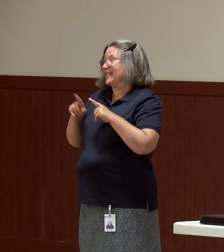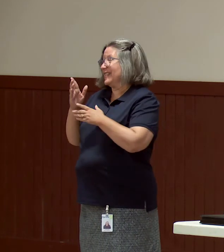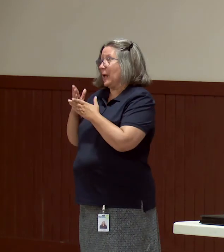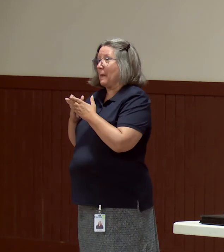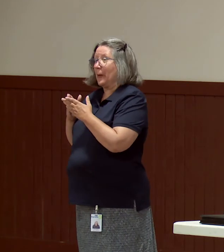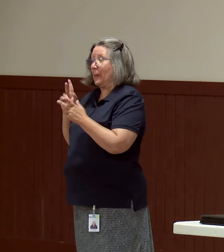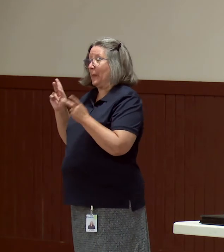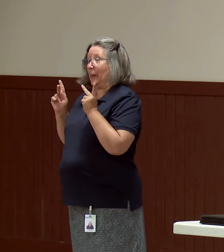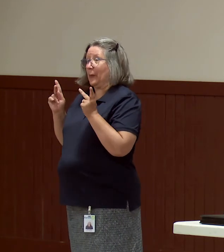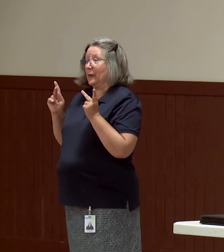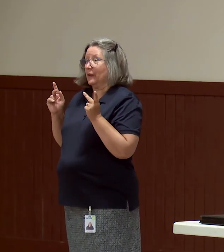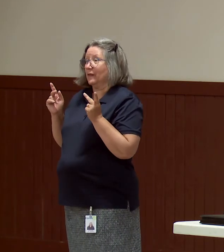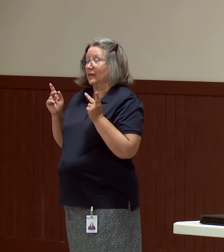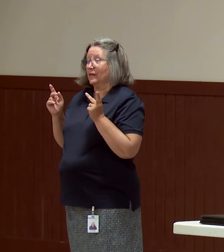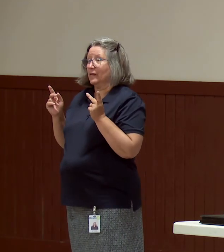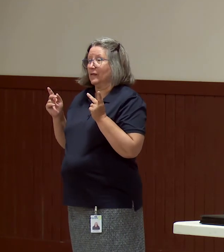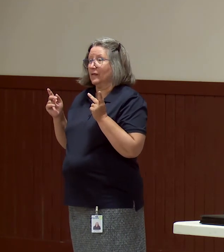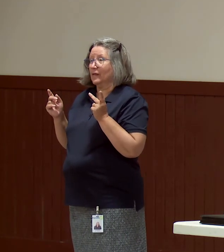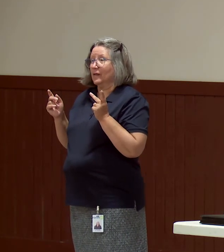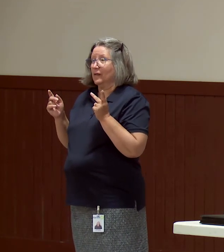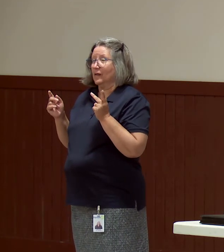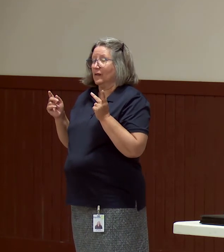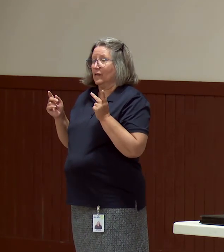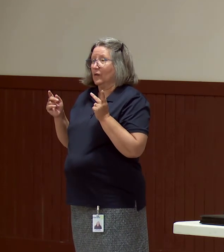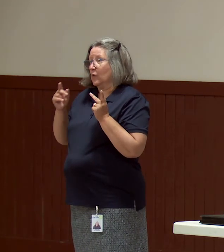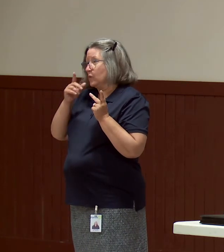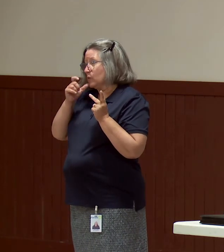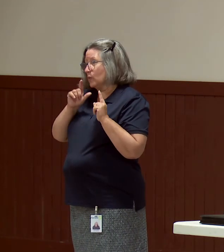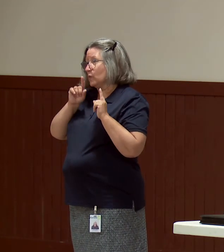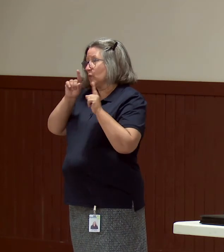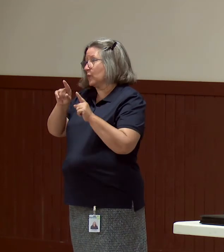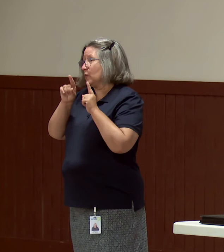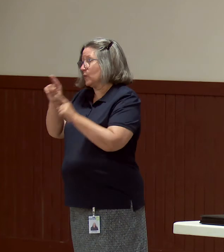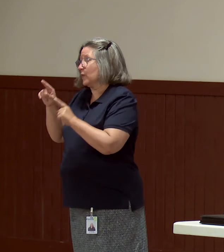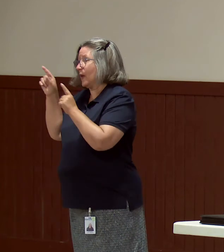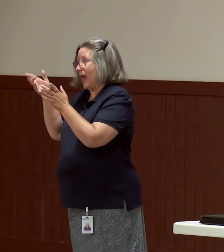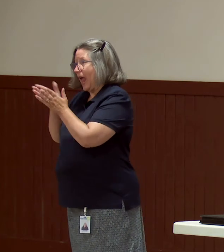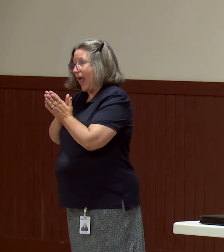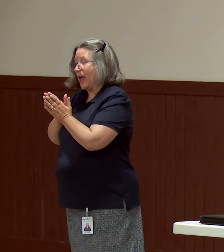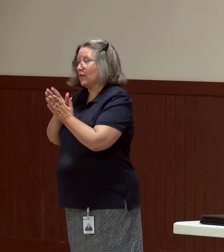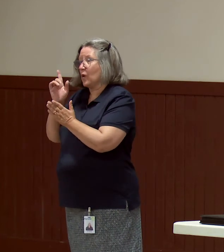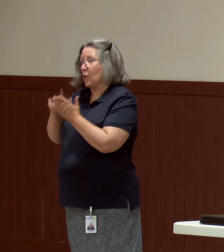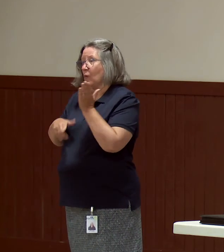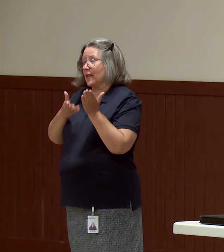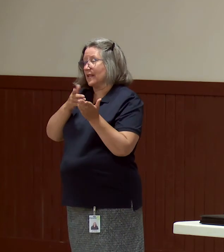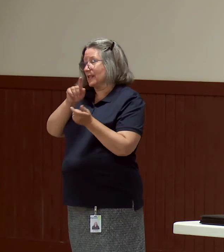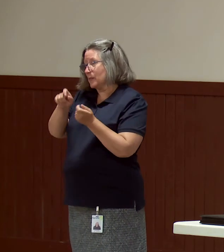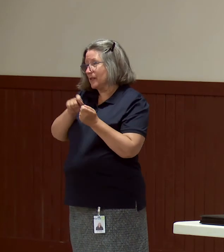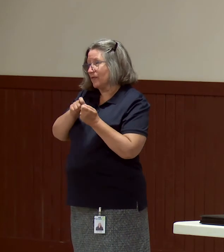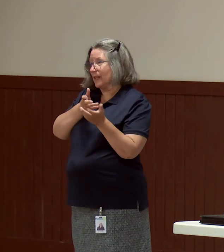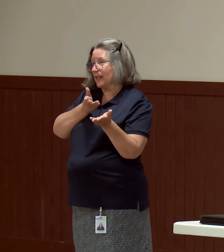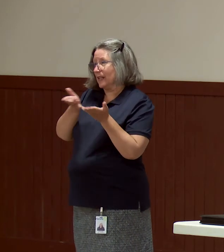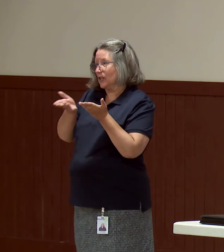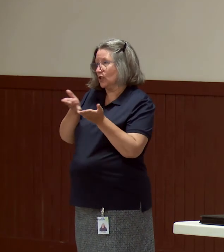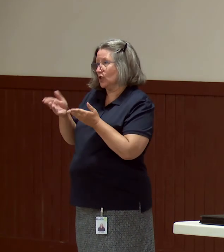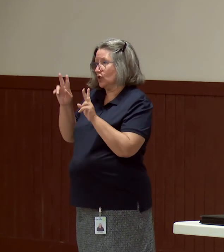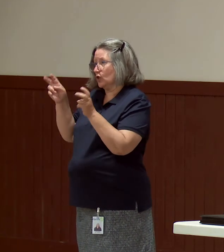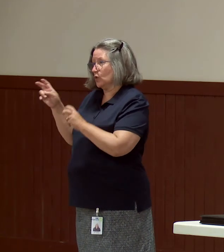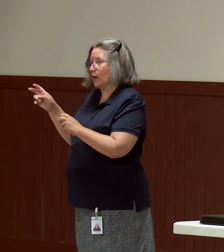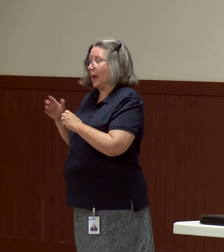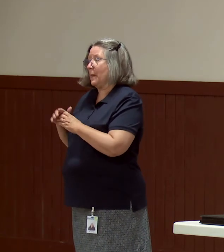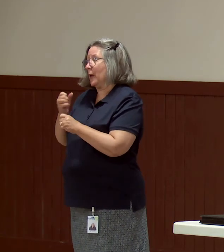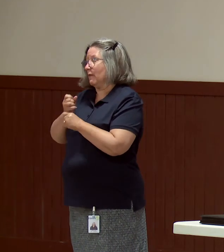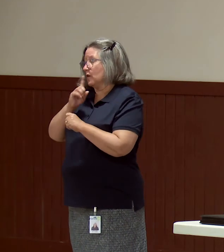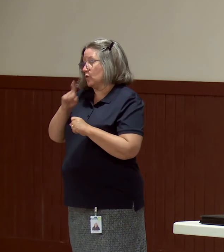in reality, who are your champions going out in the community to address those certain issues and ensuring that that gets in the